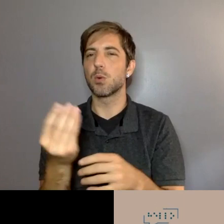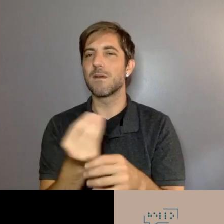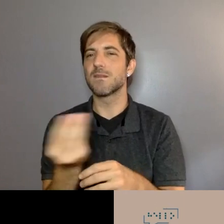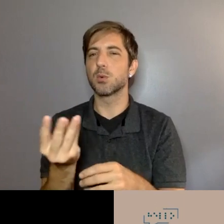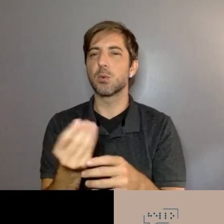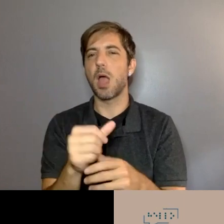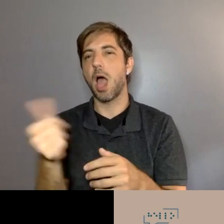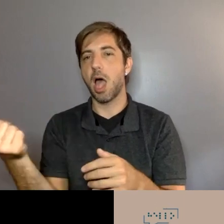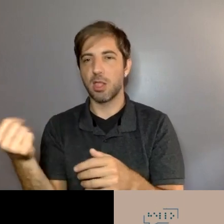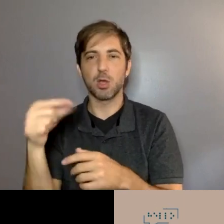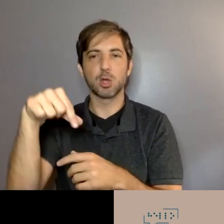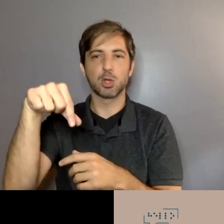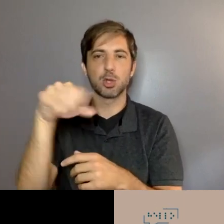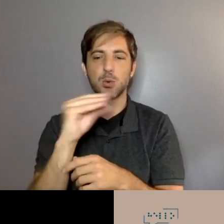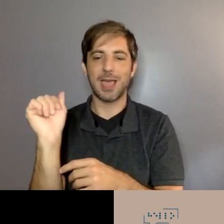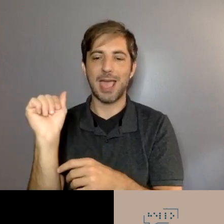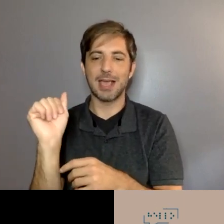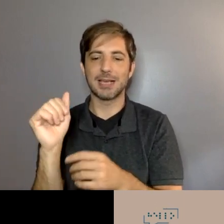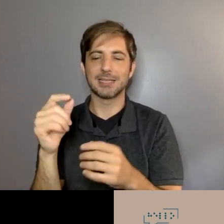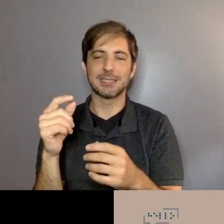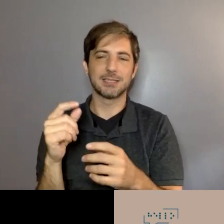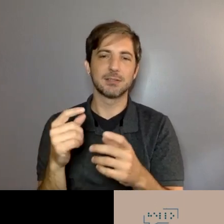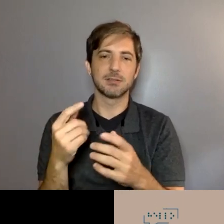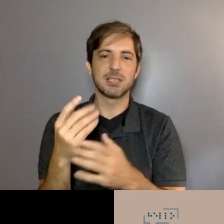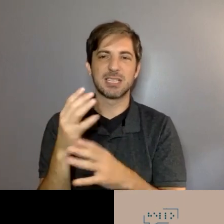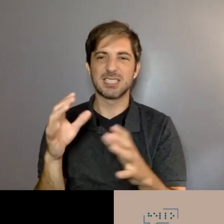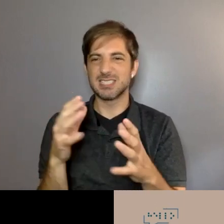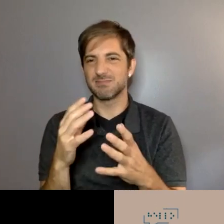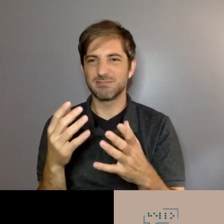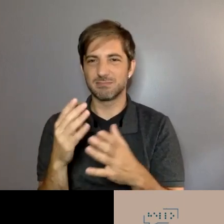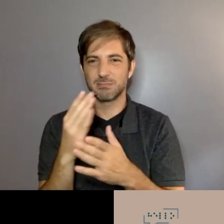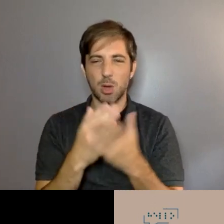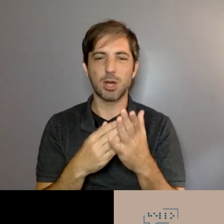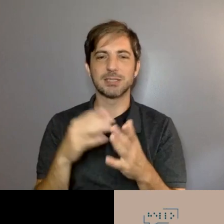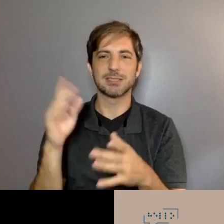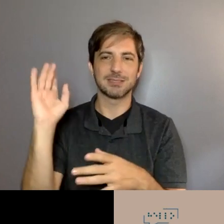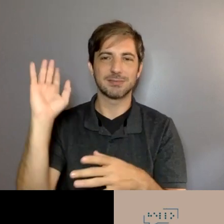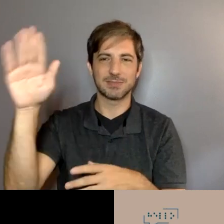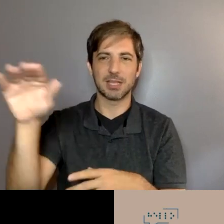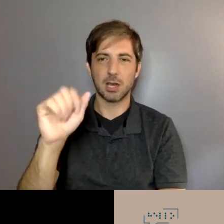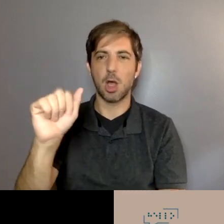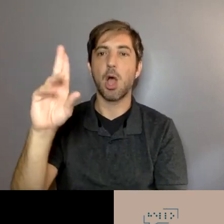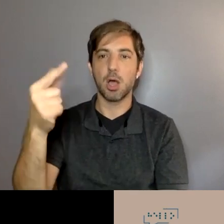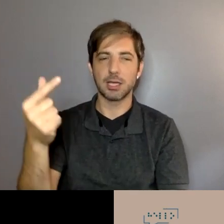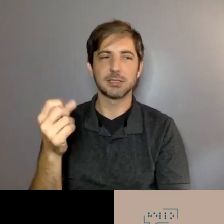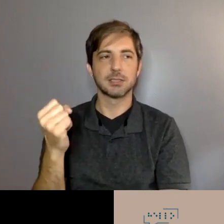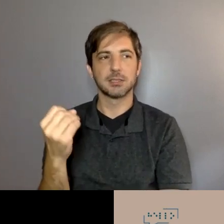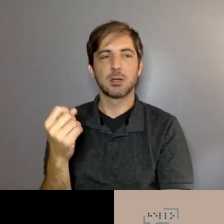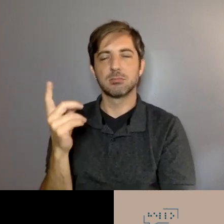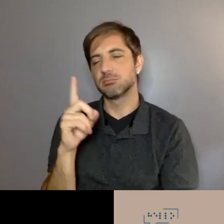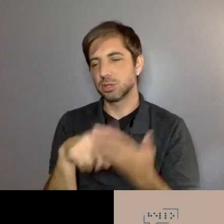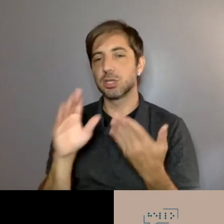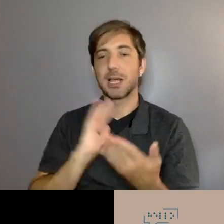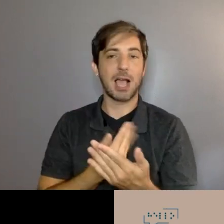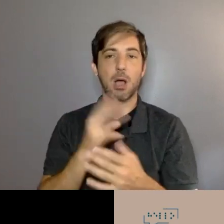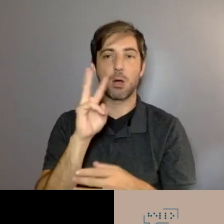Q&A sessions before the deadlines and also throughout August. So check that out on our website.